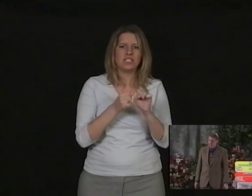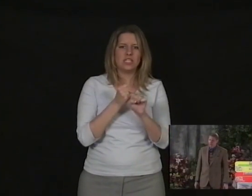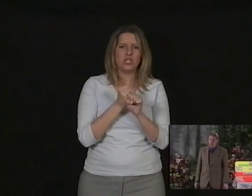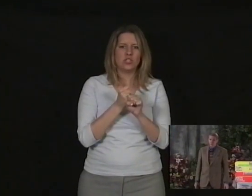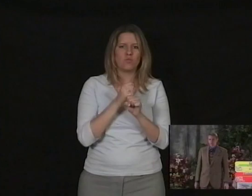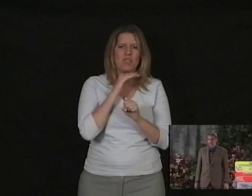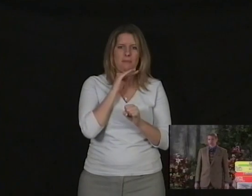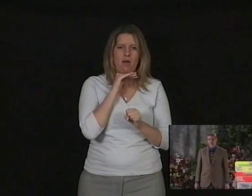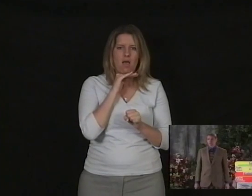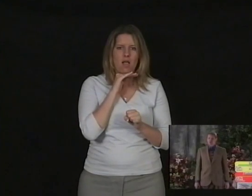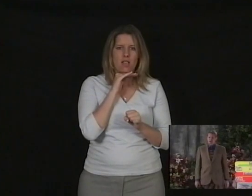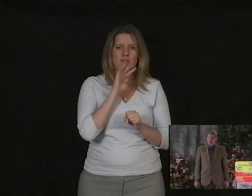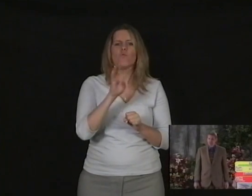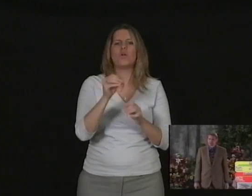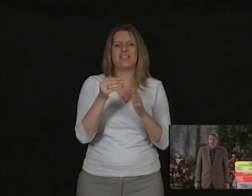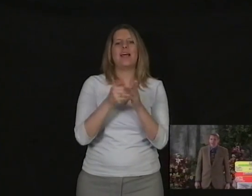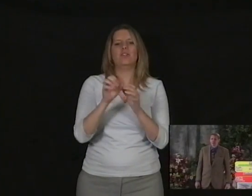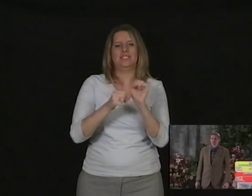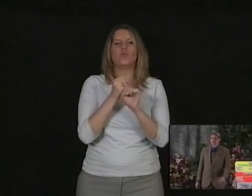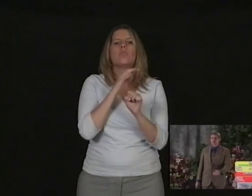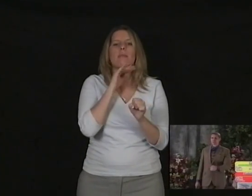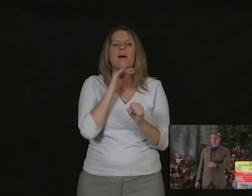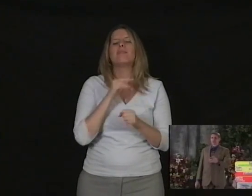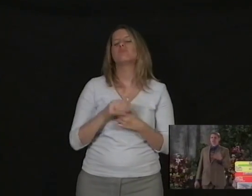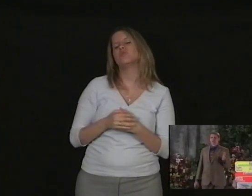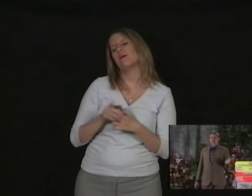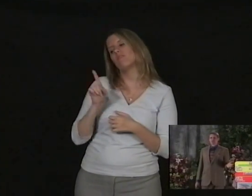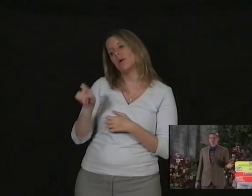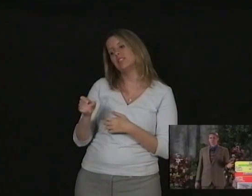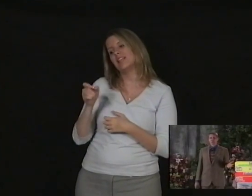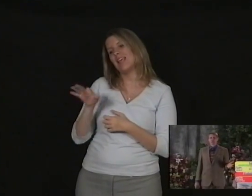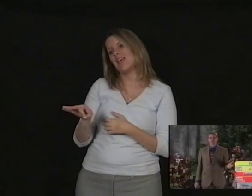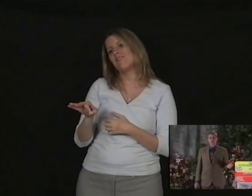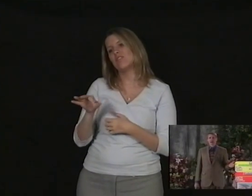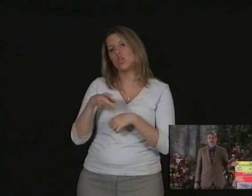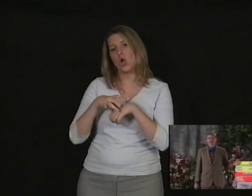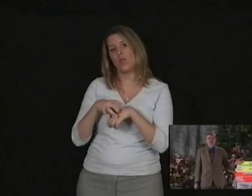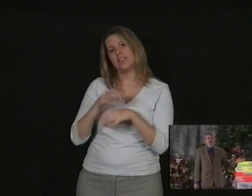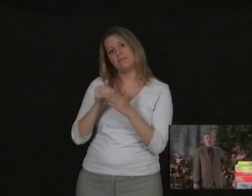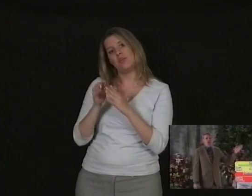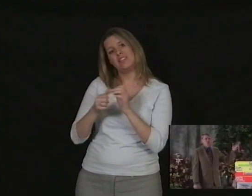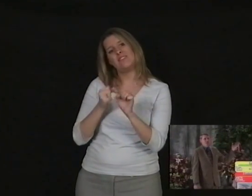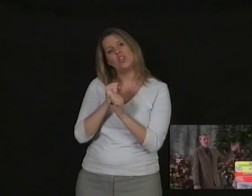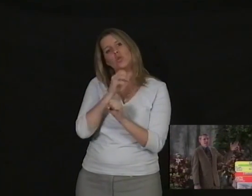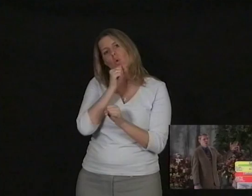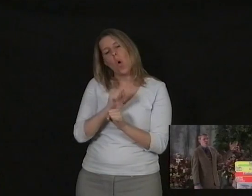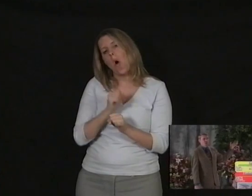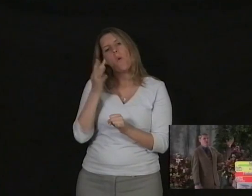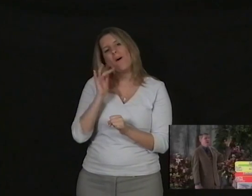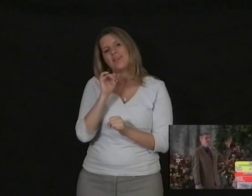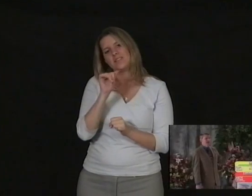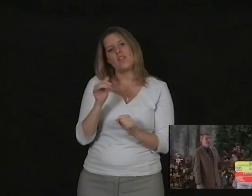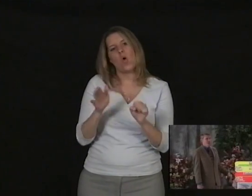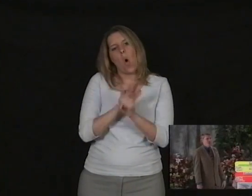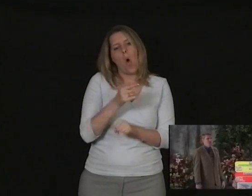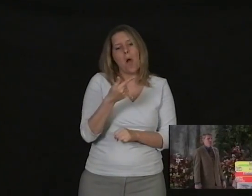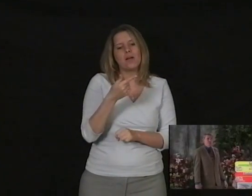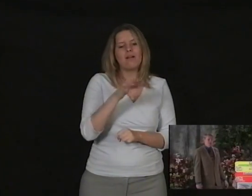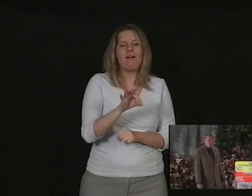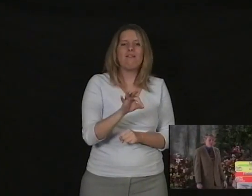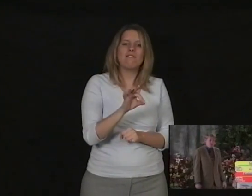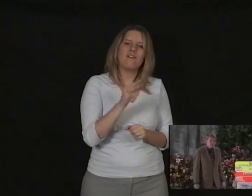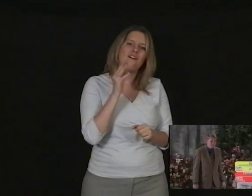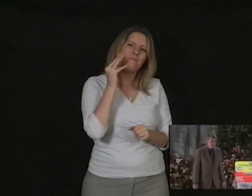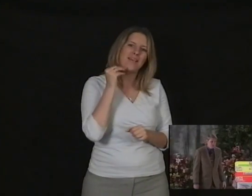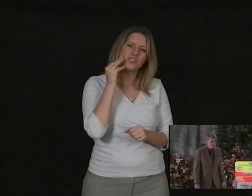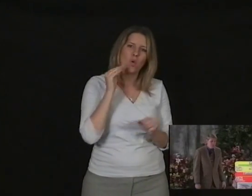Okay, well then I have a question. If the Earth is millions of years old, why isn't the whole Gulf of Mexico full of mud by now?